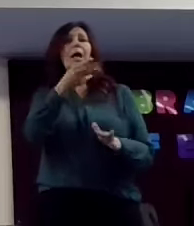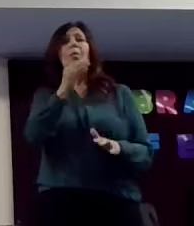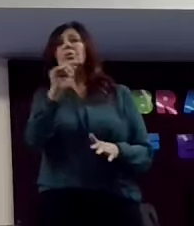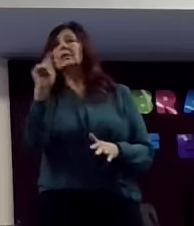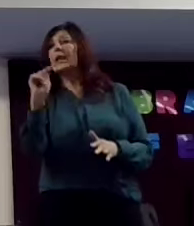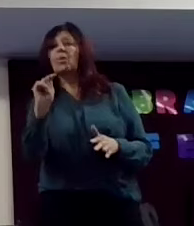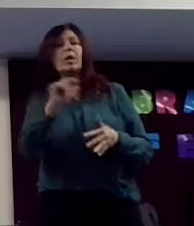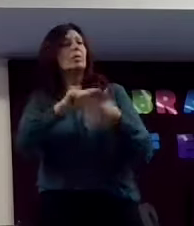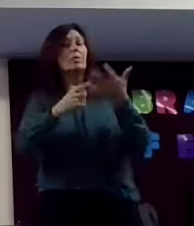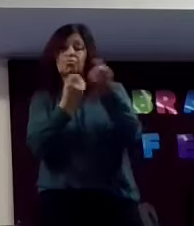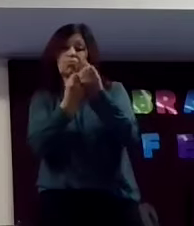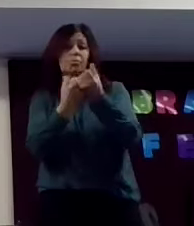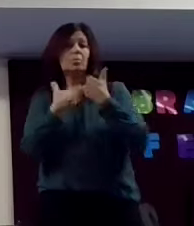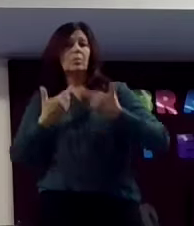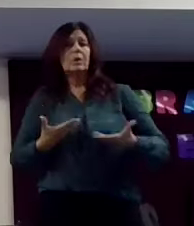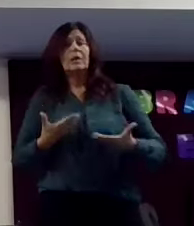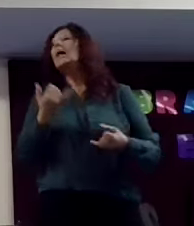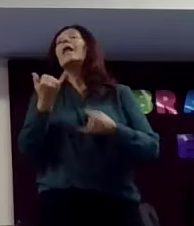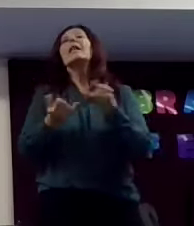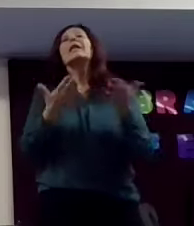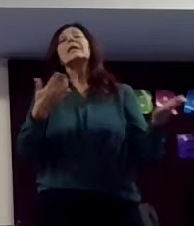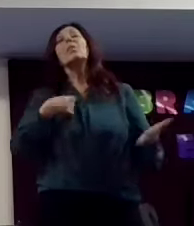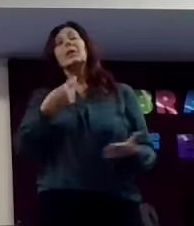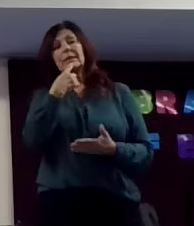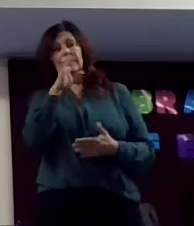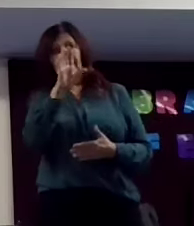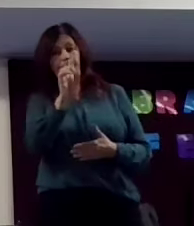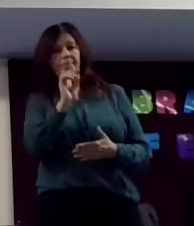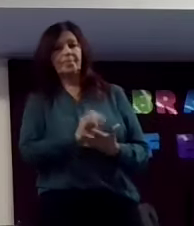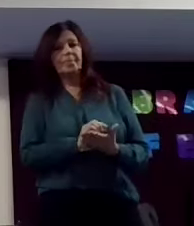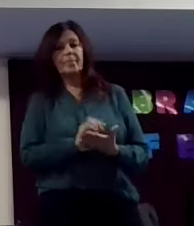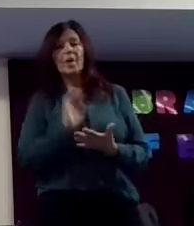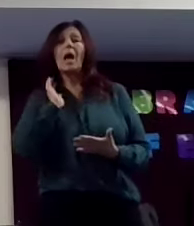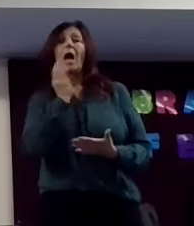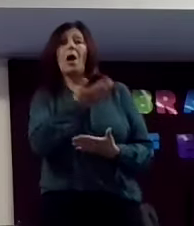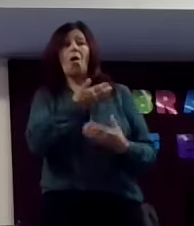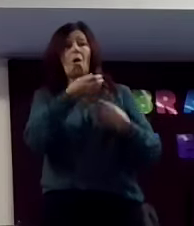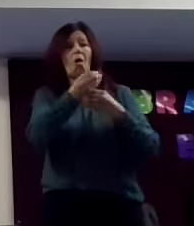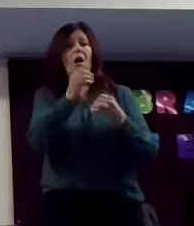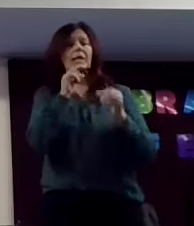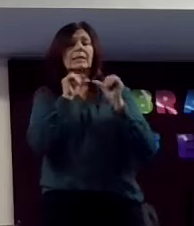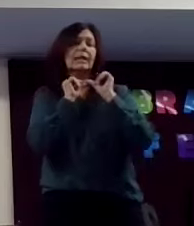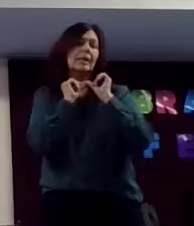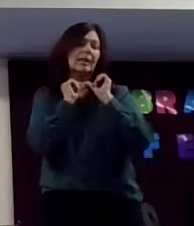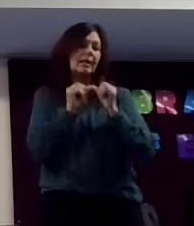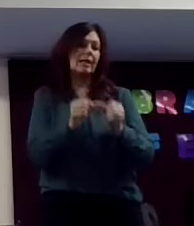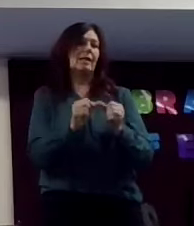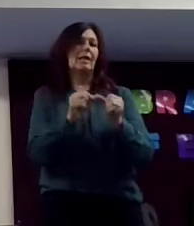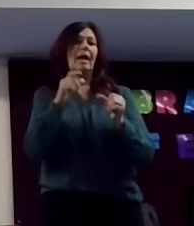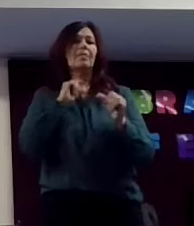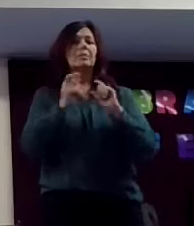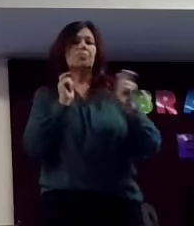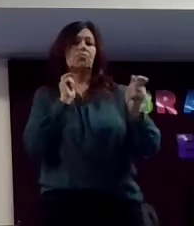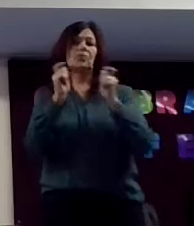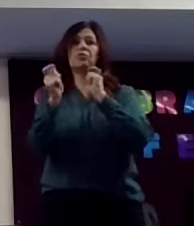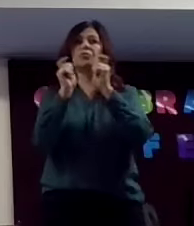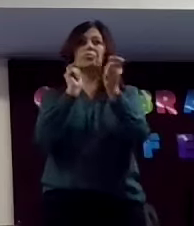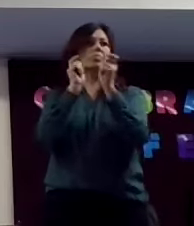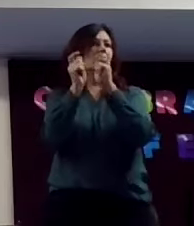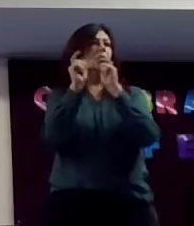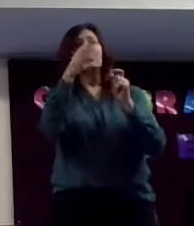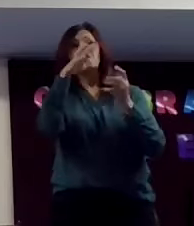Tonawanda, etc. The last thing I'm going to tell you is this. Our office is constantly having to adapt. We have to